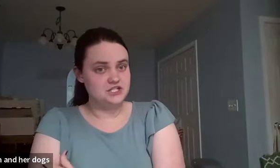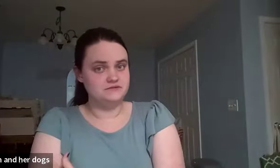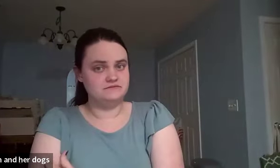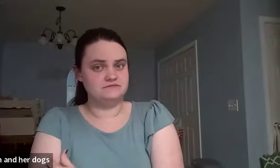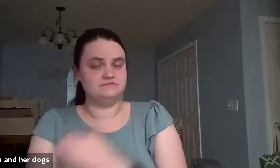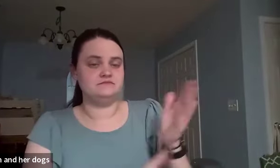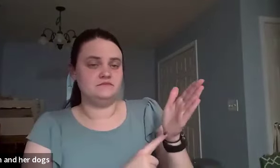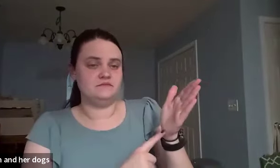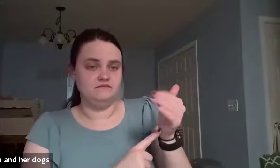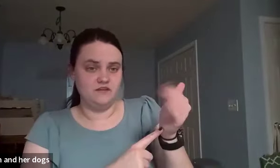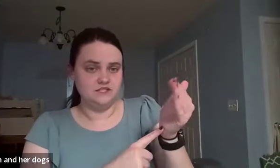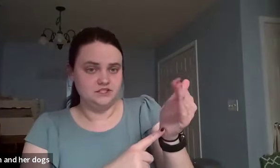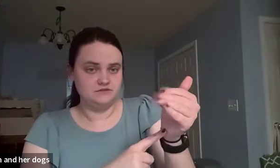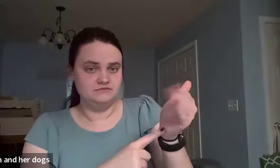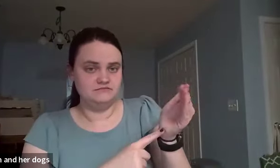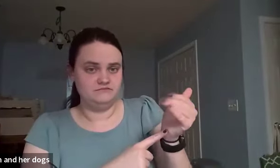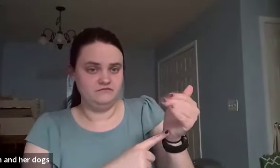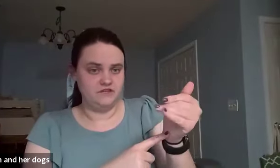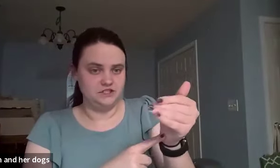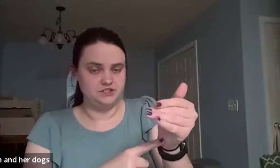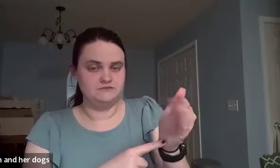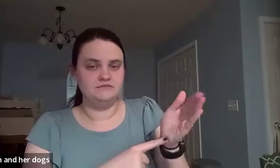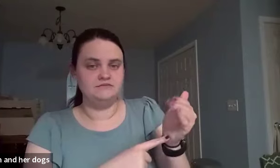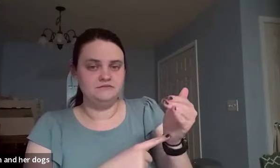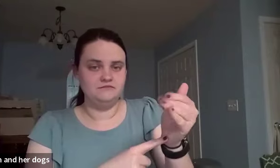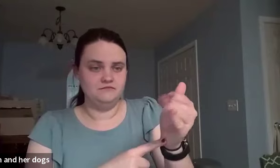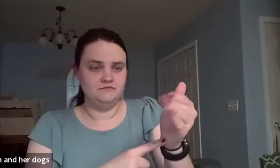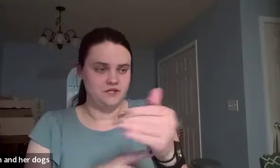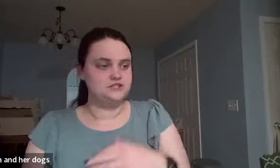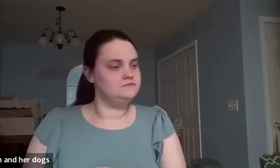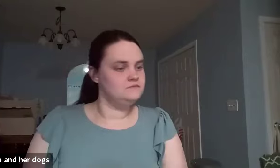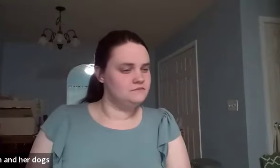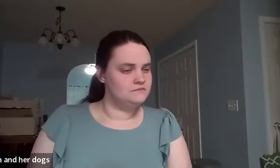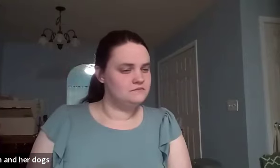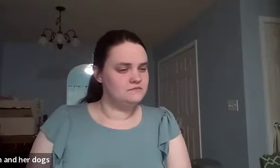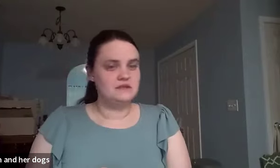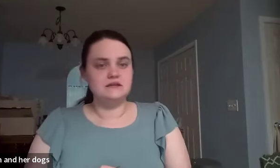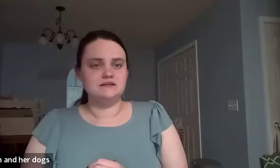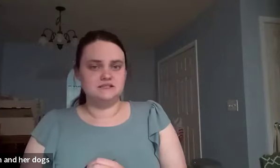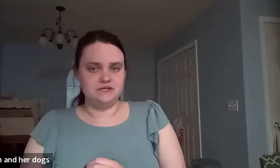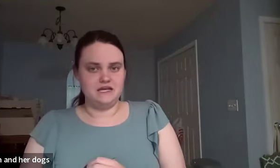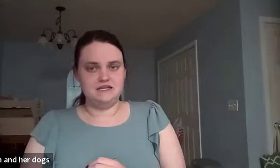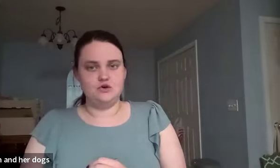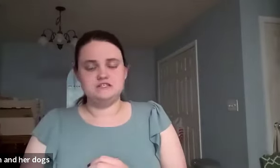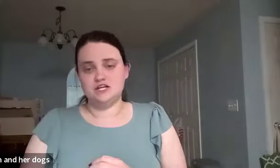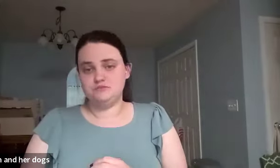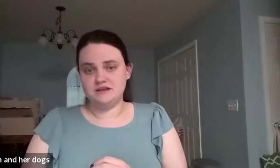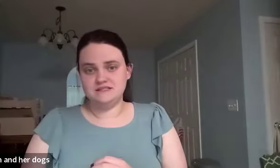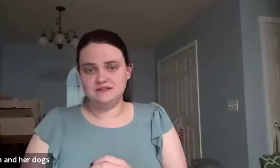Fish, fish, fish, fish. spaghetti slash